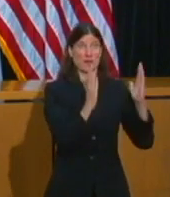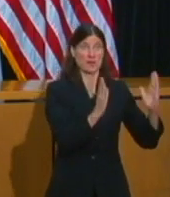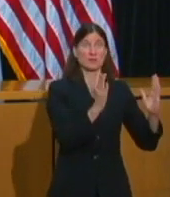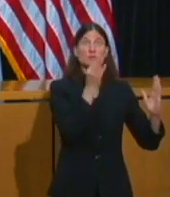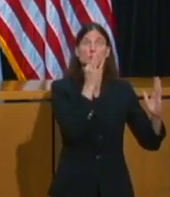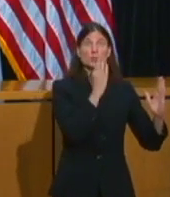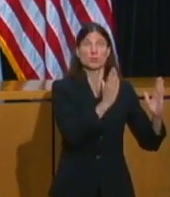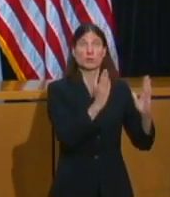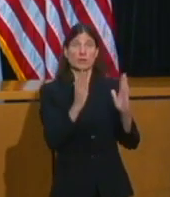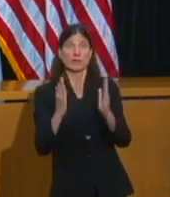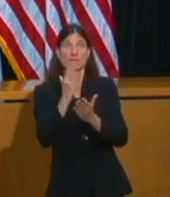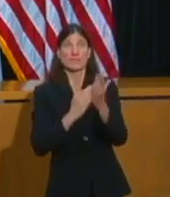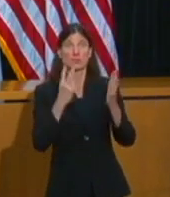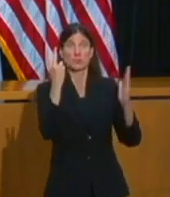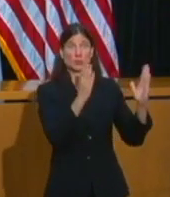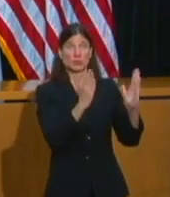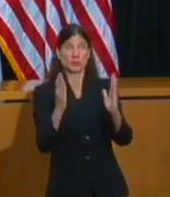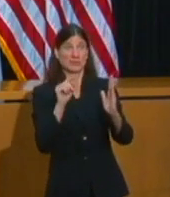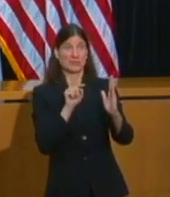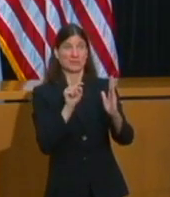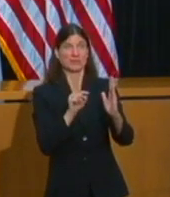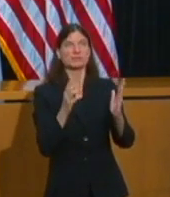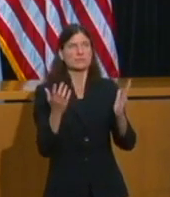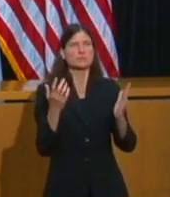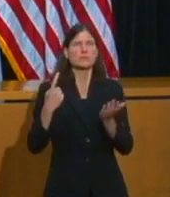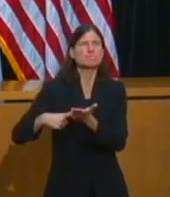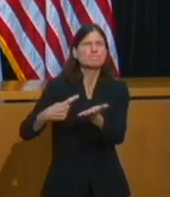for the sectors of the economy that will reopen next.